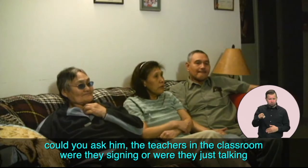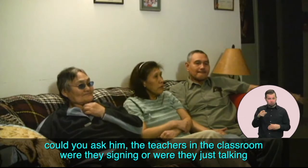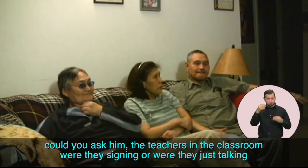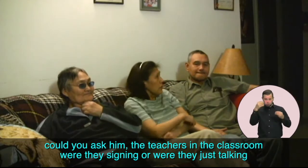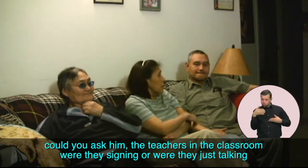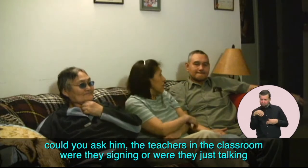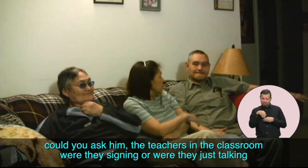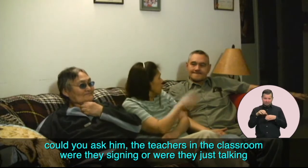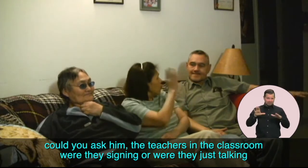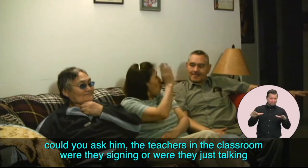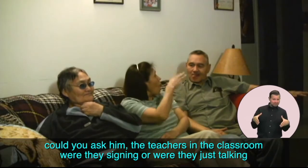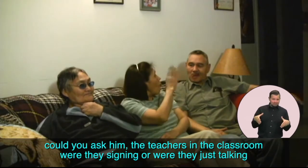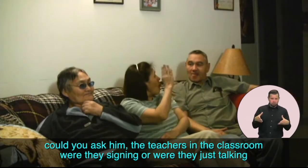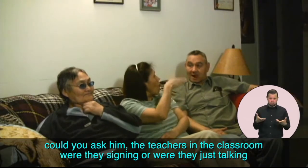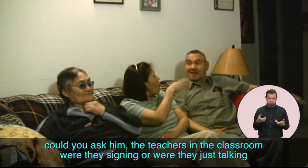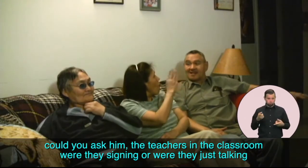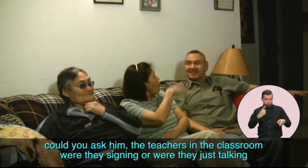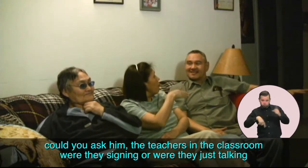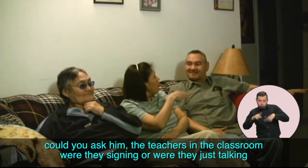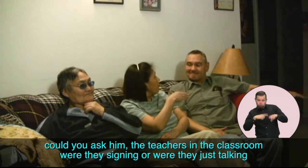signing or were they just talking?